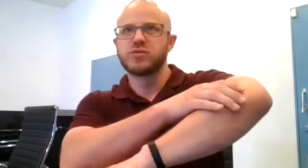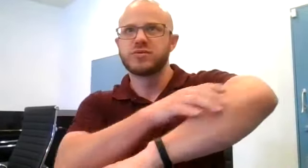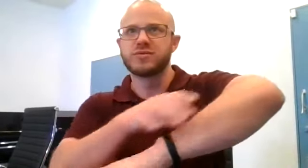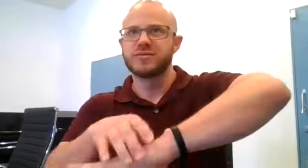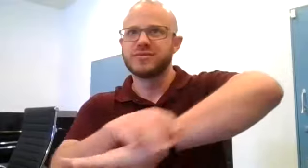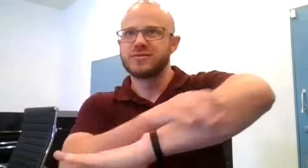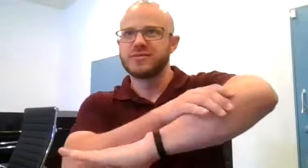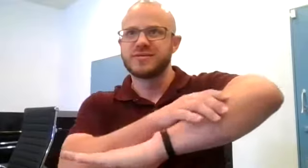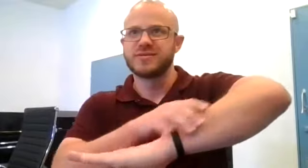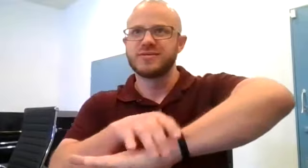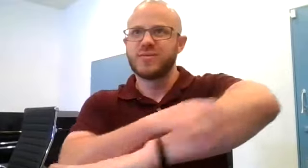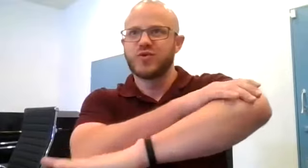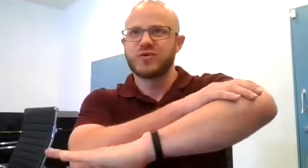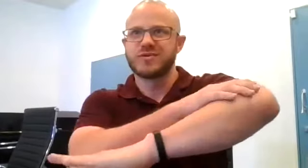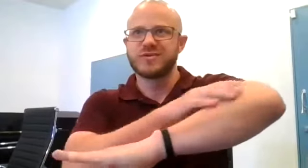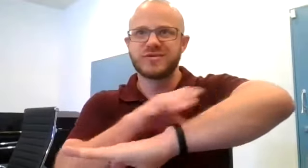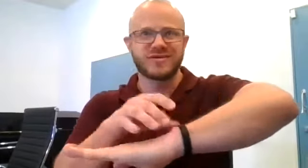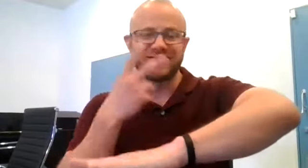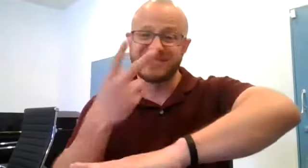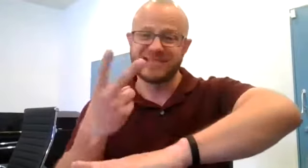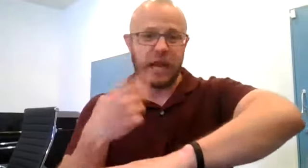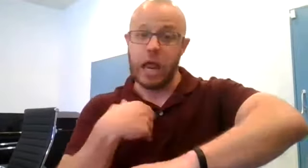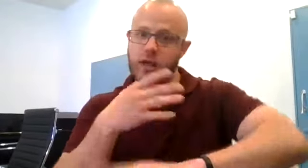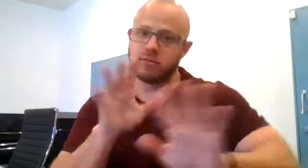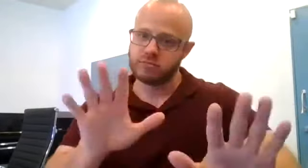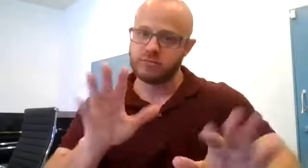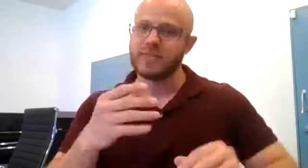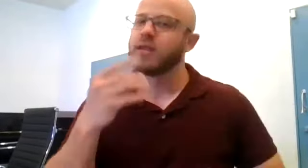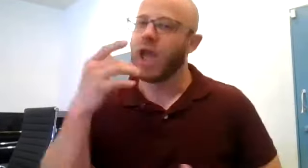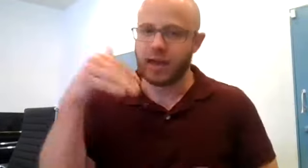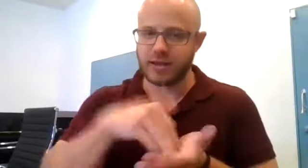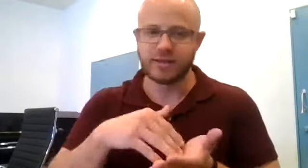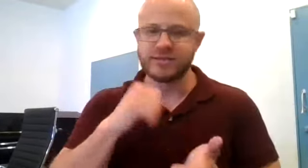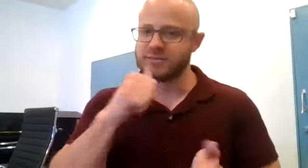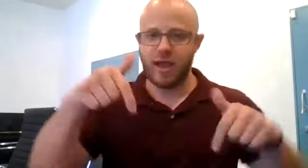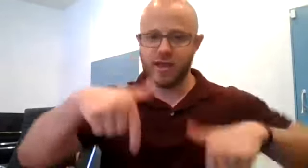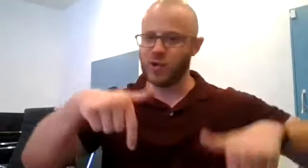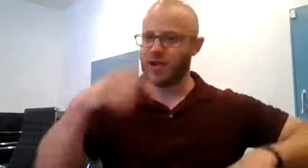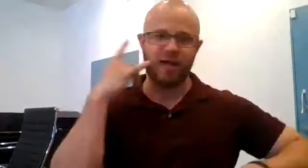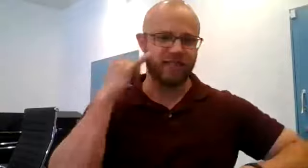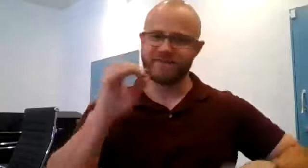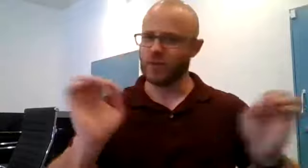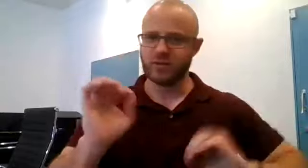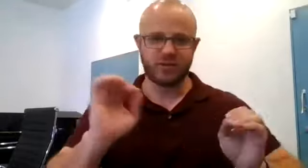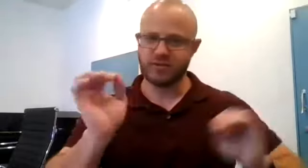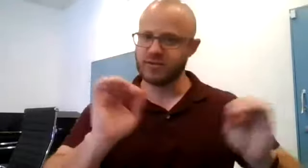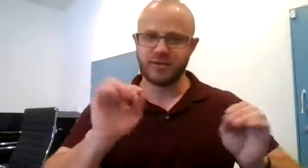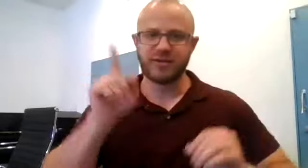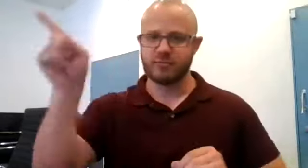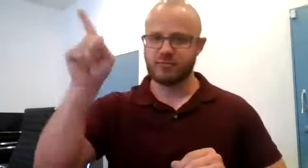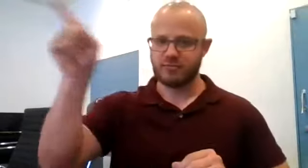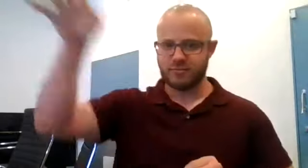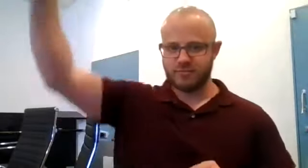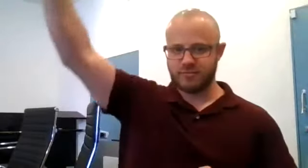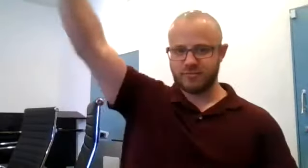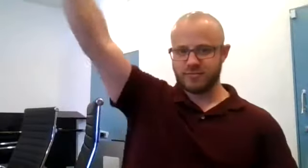Oh, boots like that? Oh, boots. I've seen that. Again, not here in California.